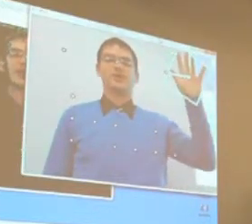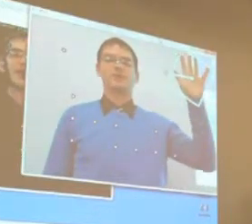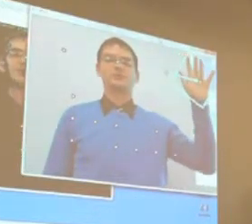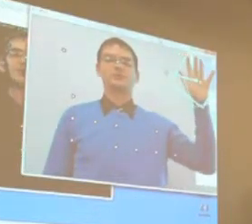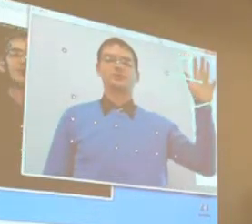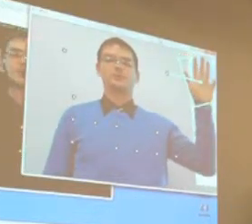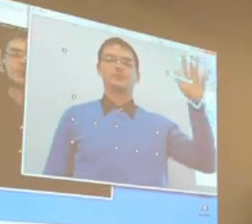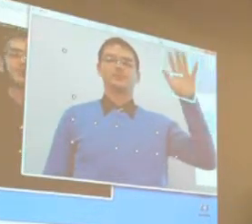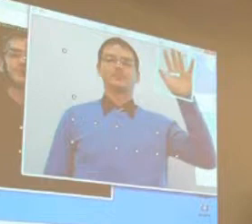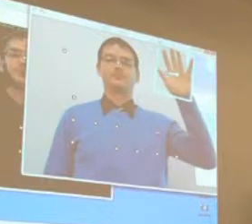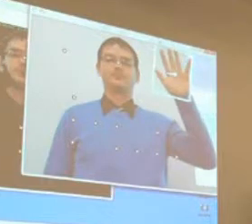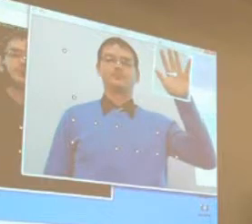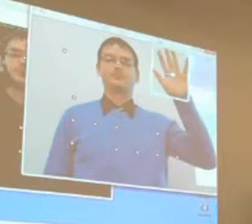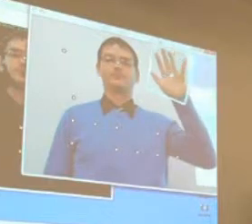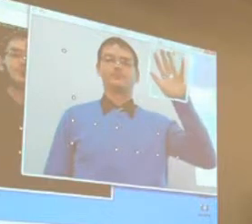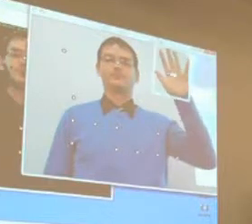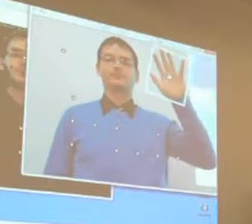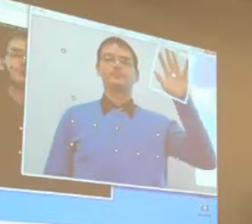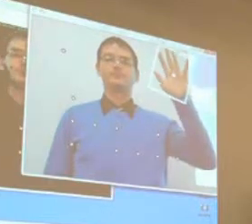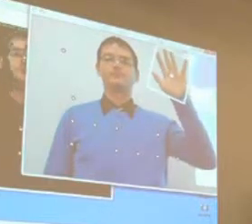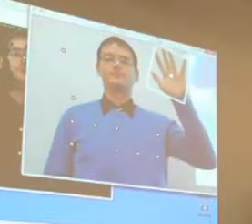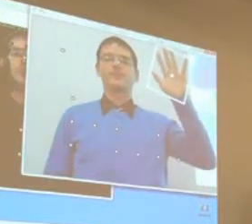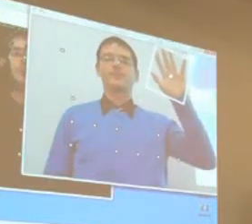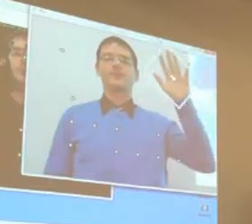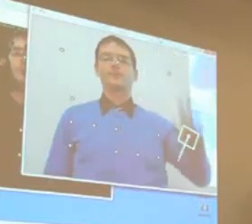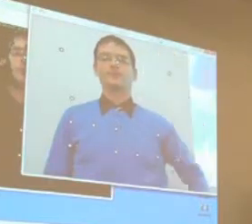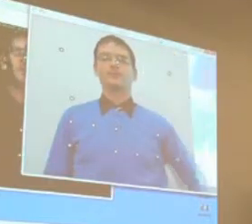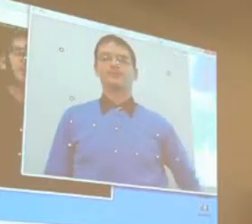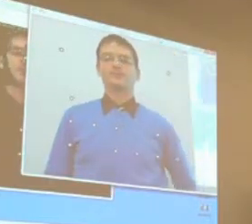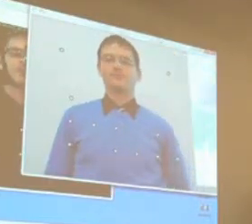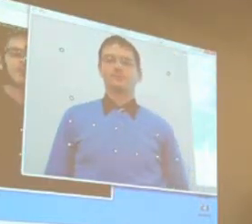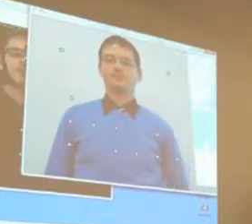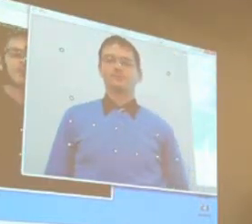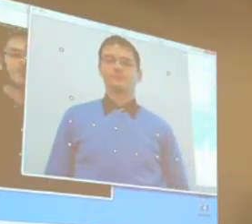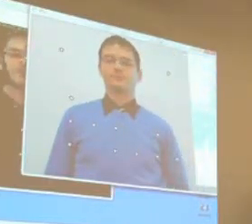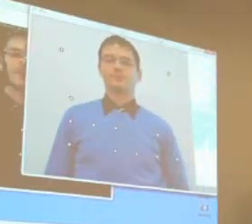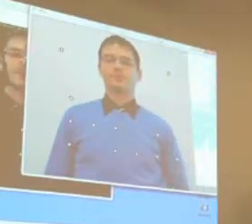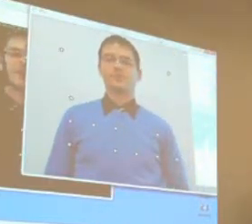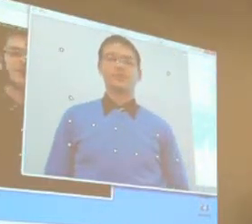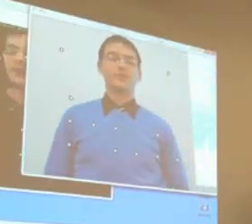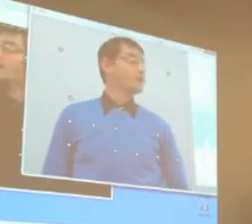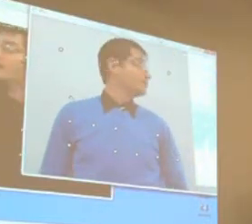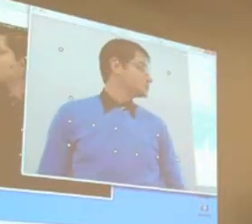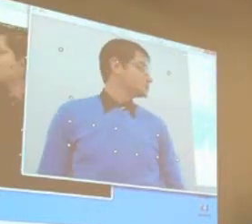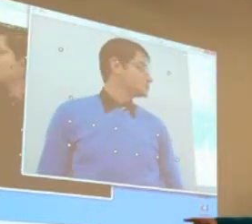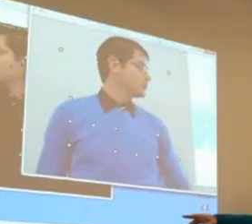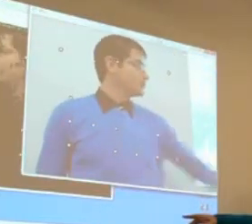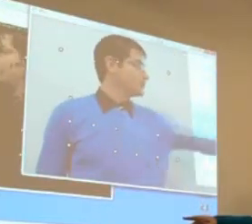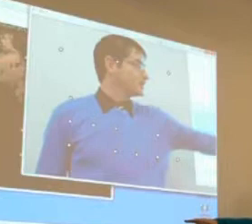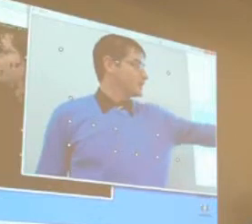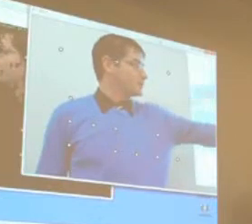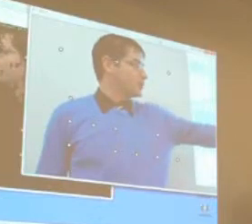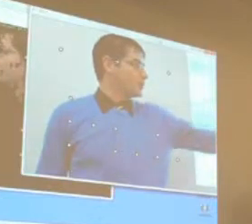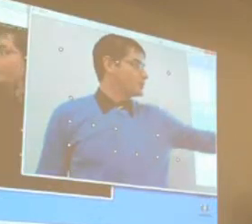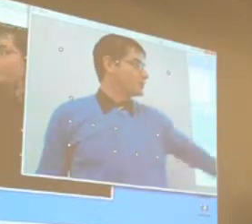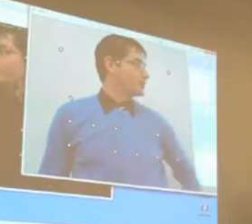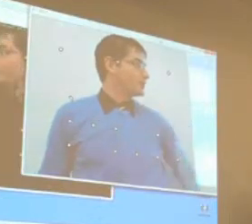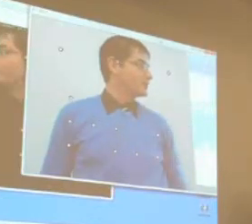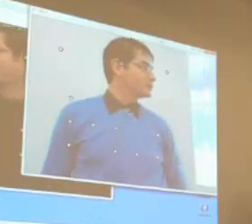there's also a number down at the bottom there that tells you which